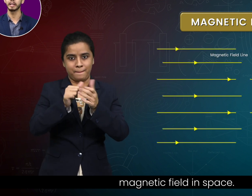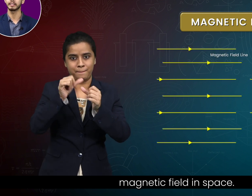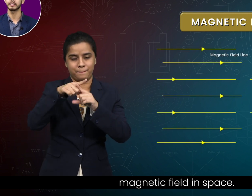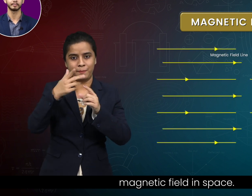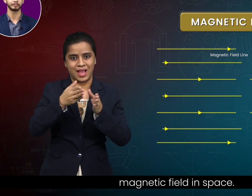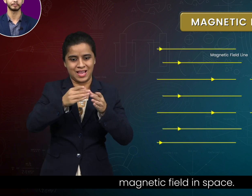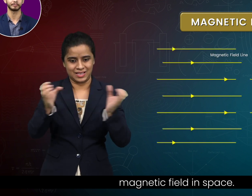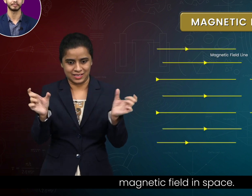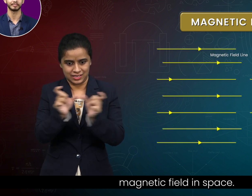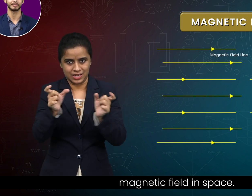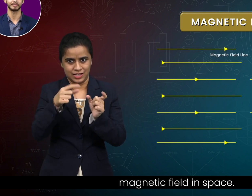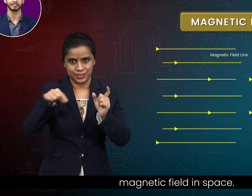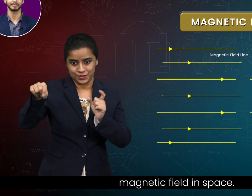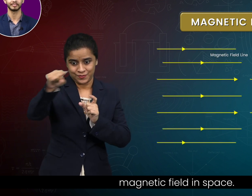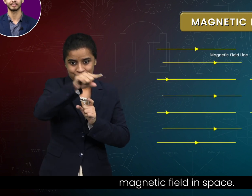in space.